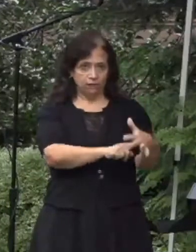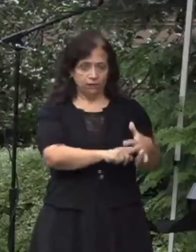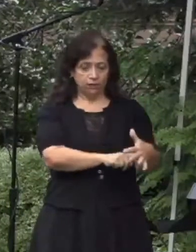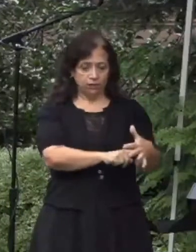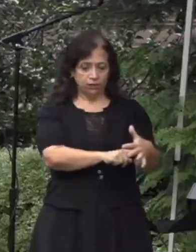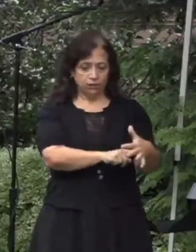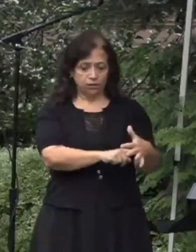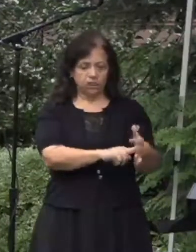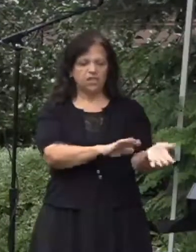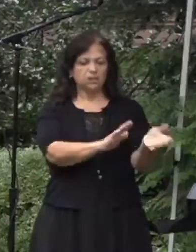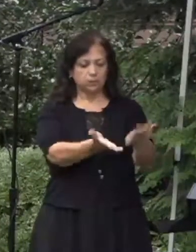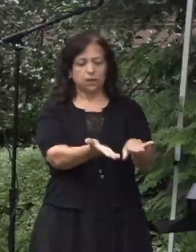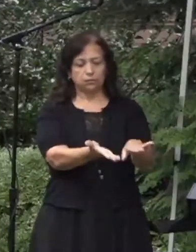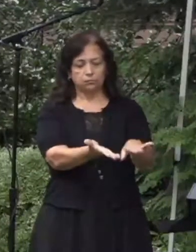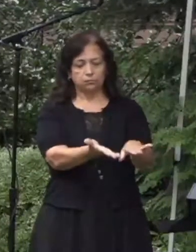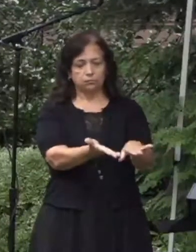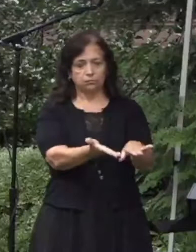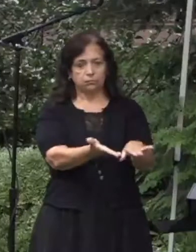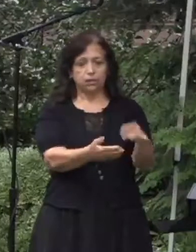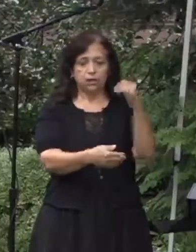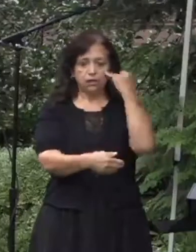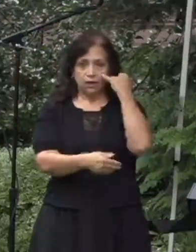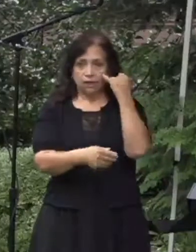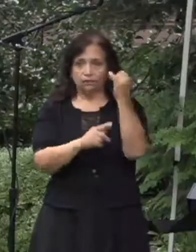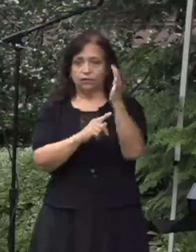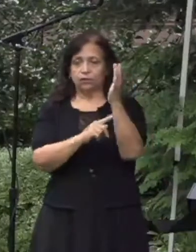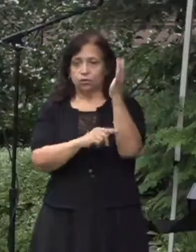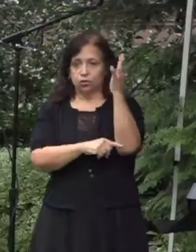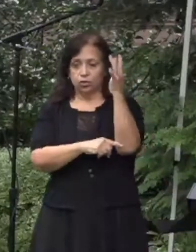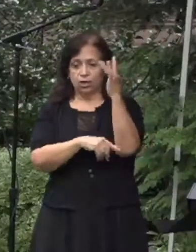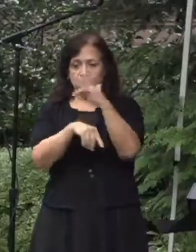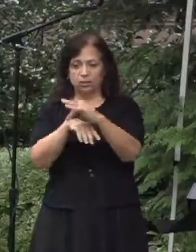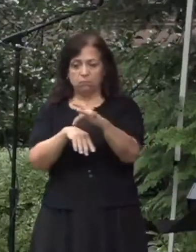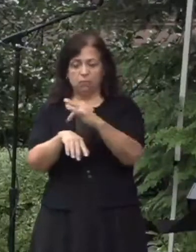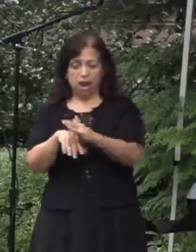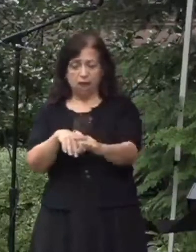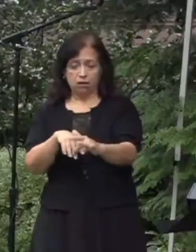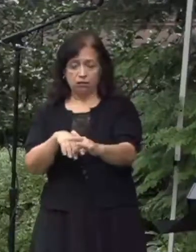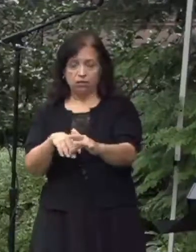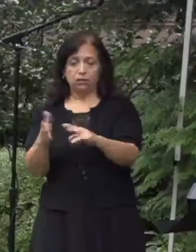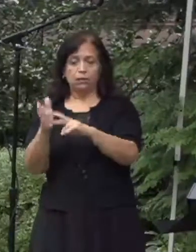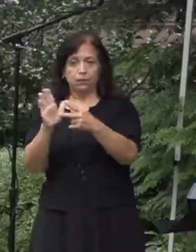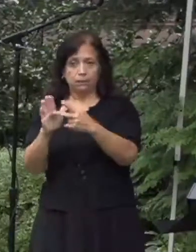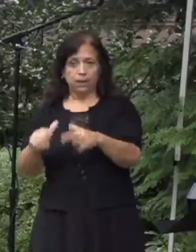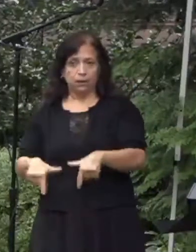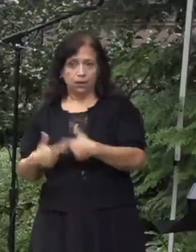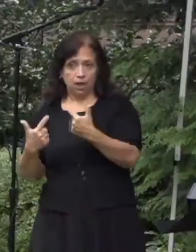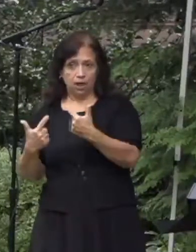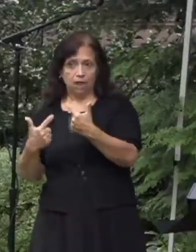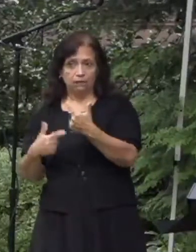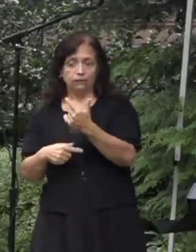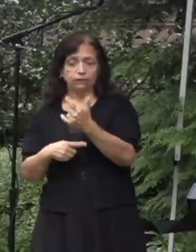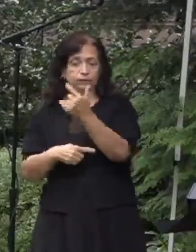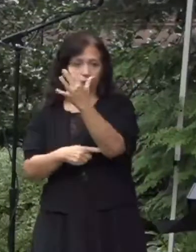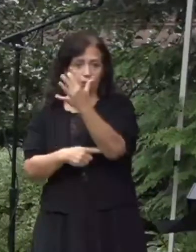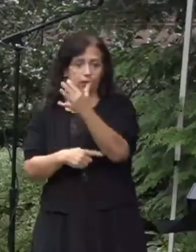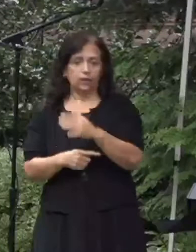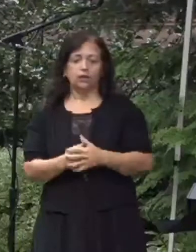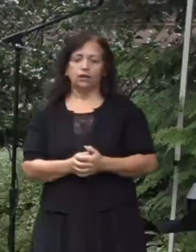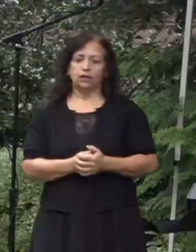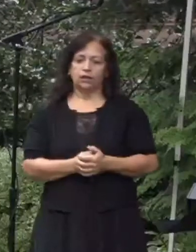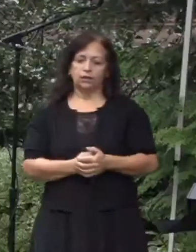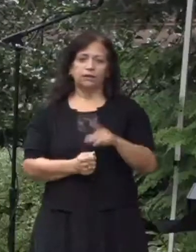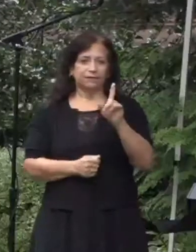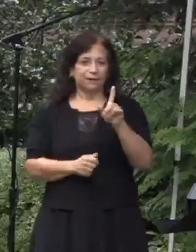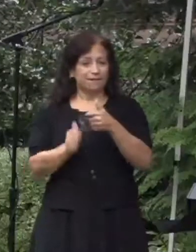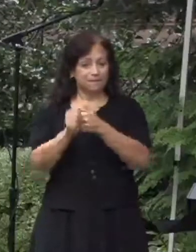the tree was dead. If the tree was bare, the tree was alive. Now